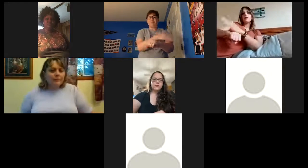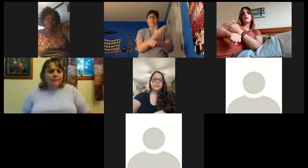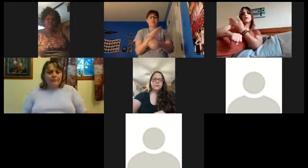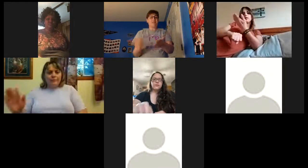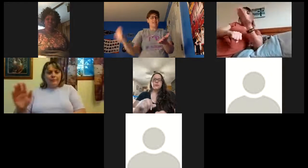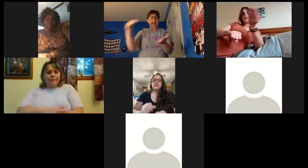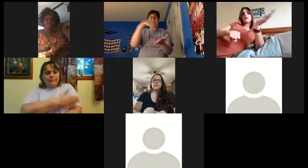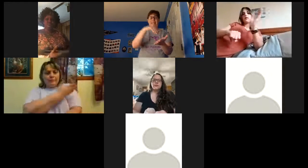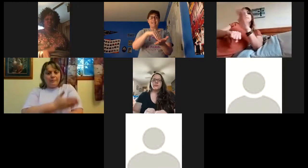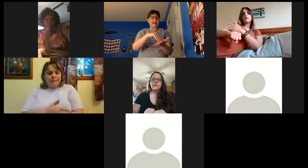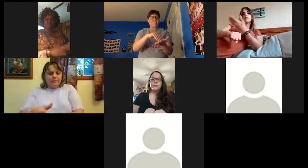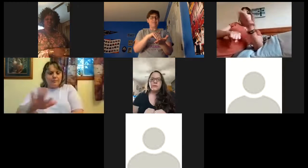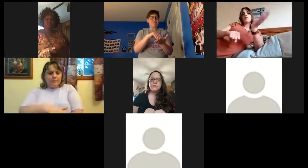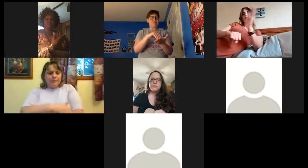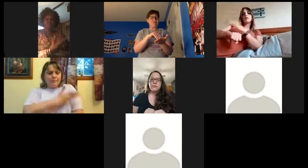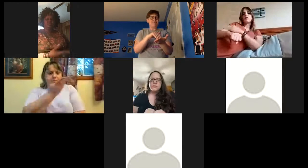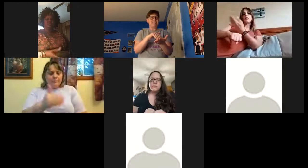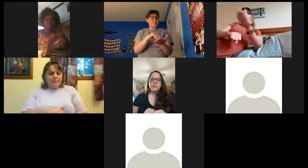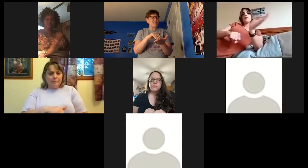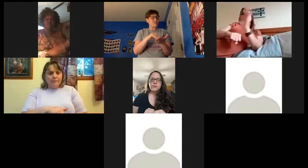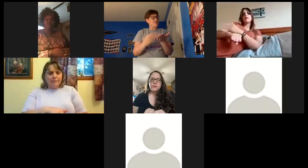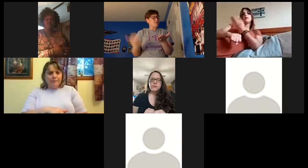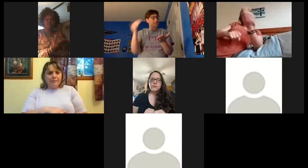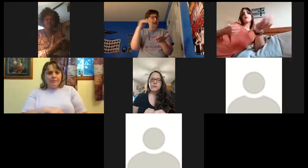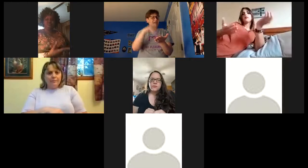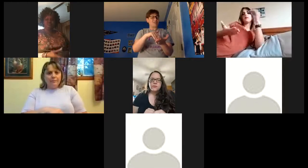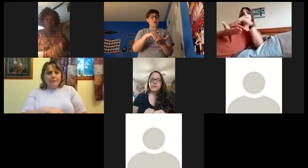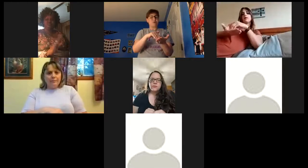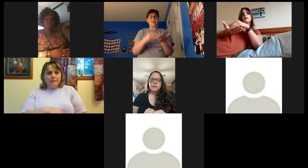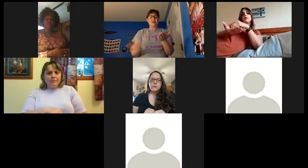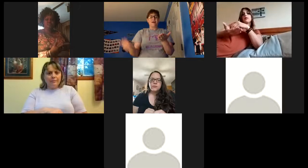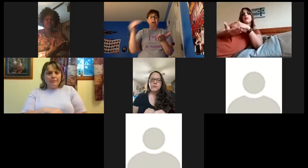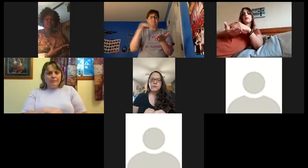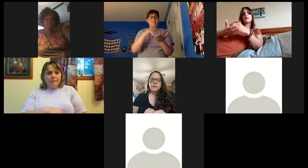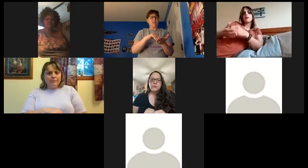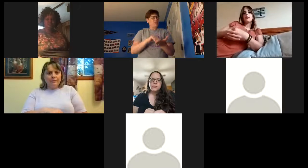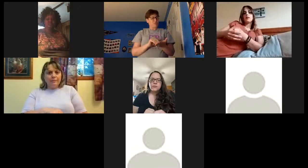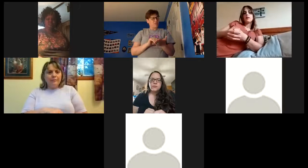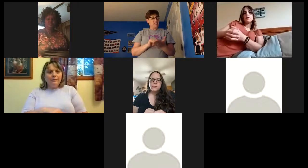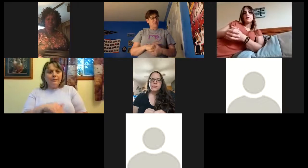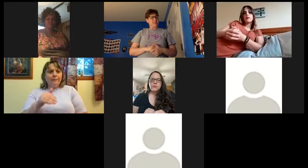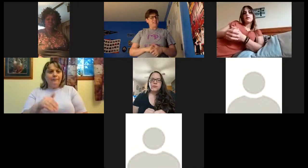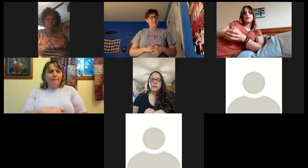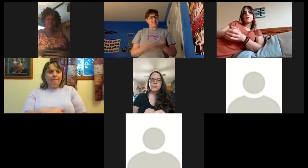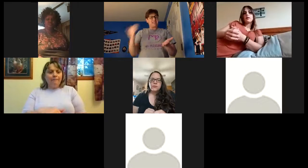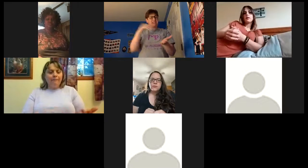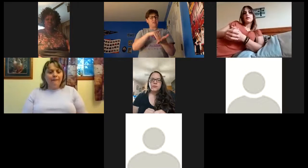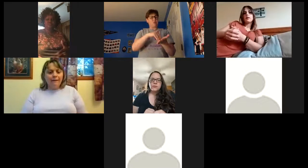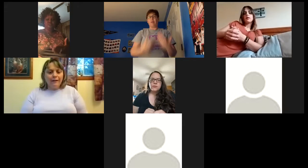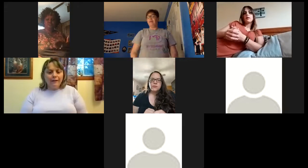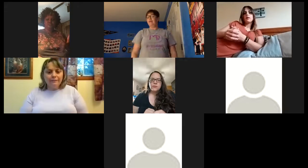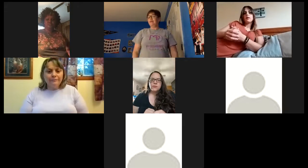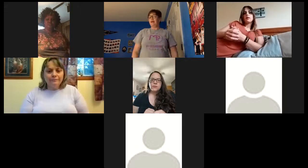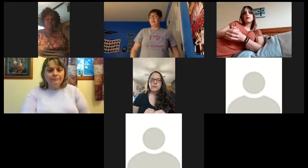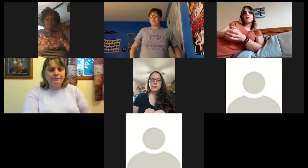you would do music. And again, I've never needed to use that. So I was just really surprised to see that as